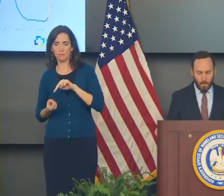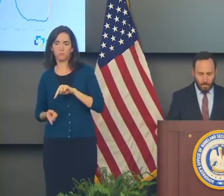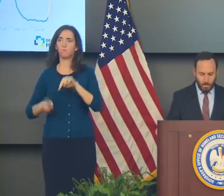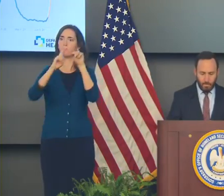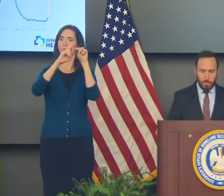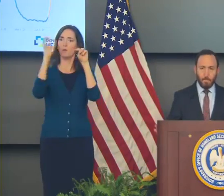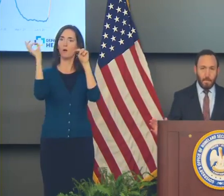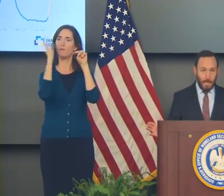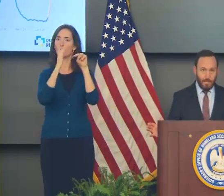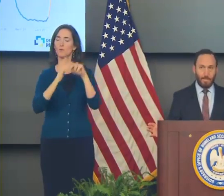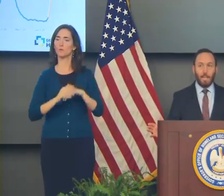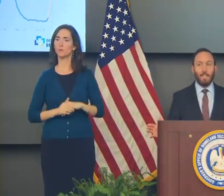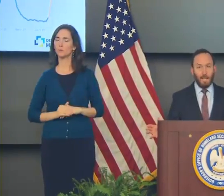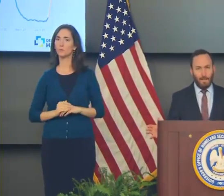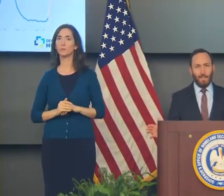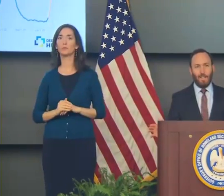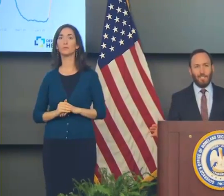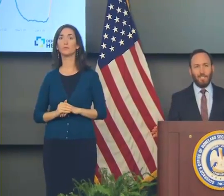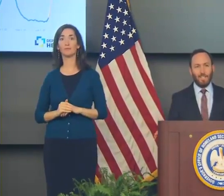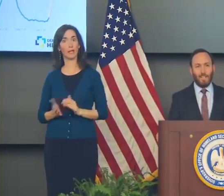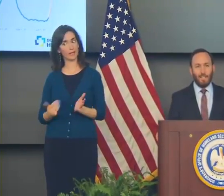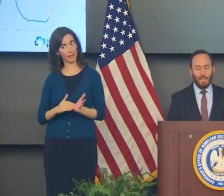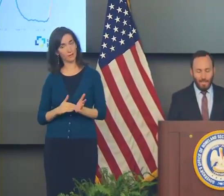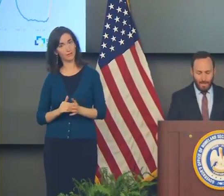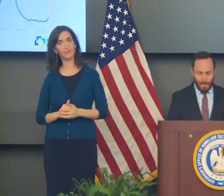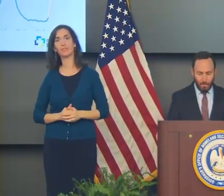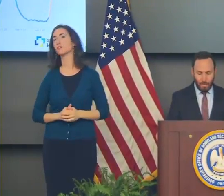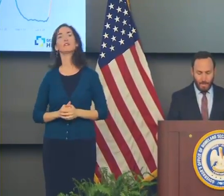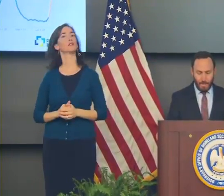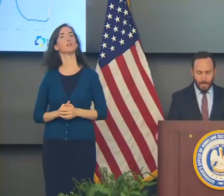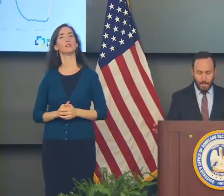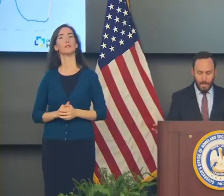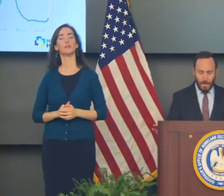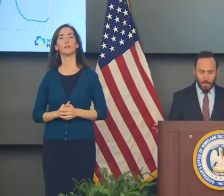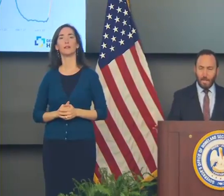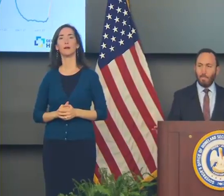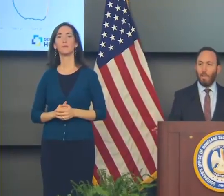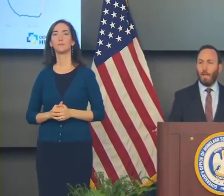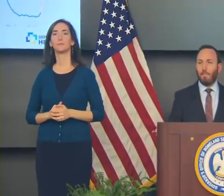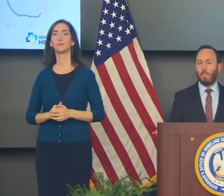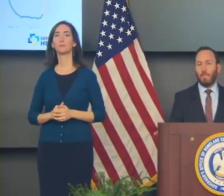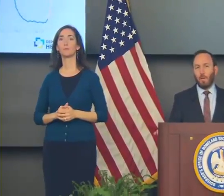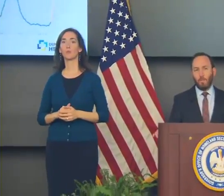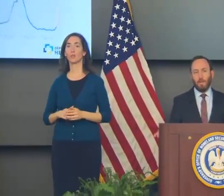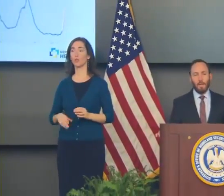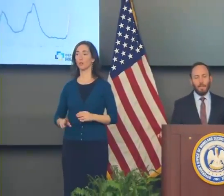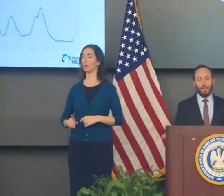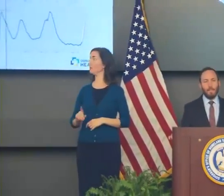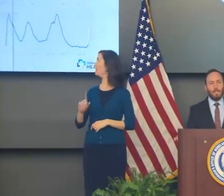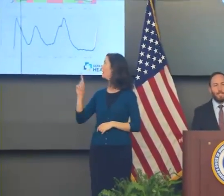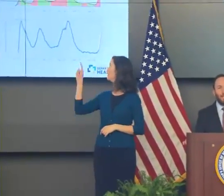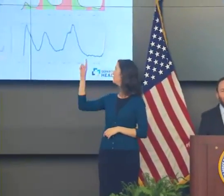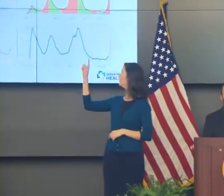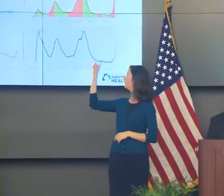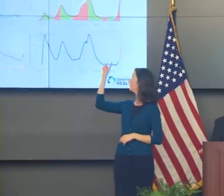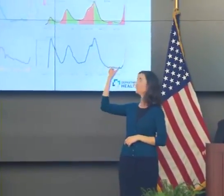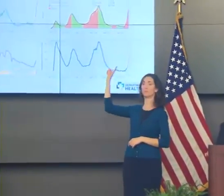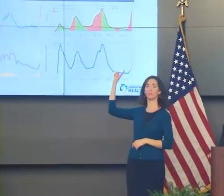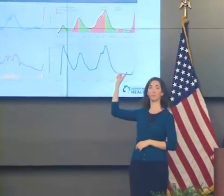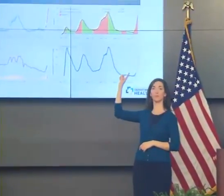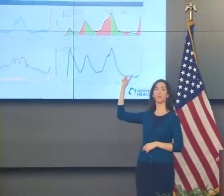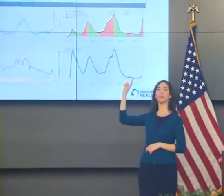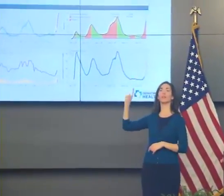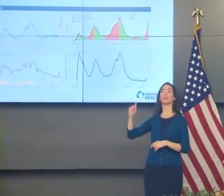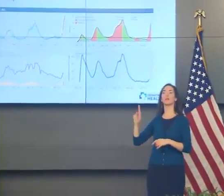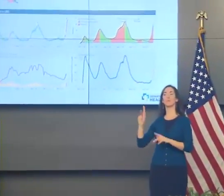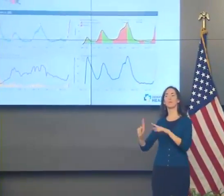yet, yet again, I should say in Louisiana, on the top left, you see COVID like illness. This